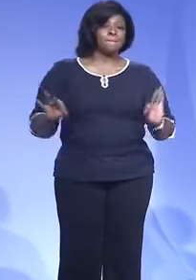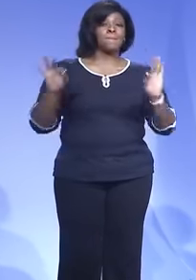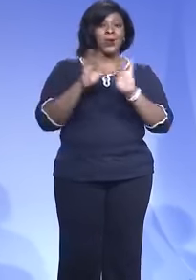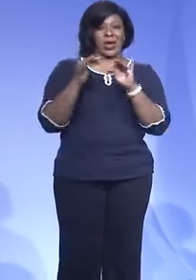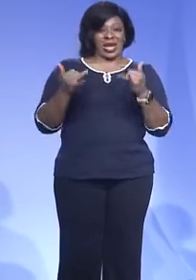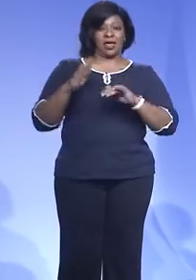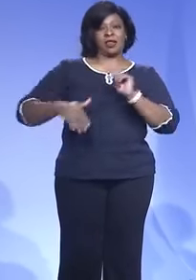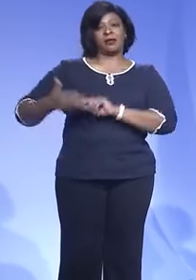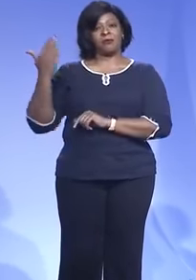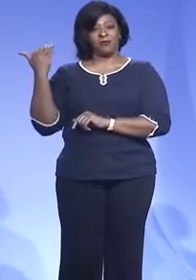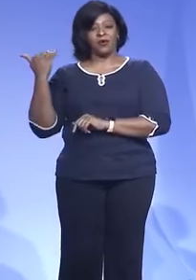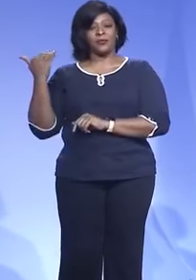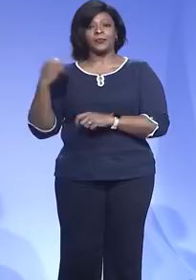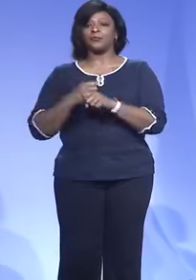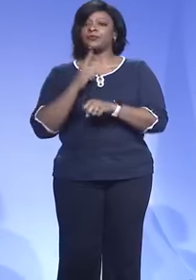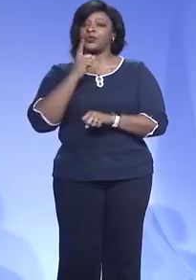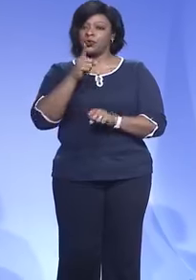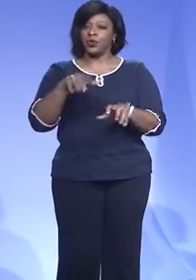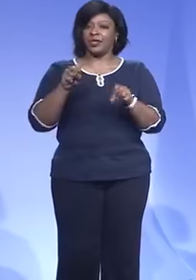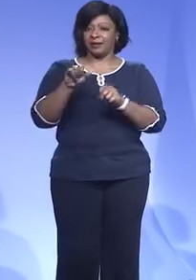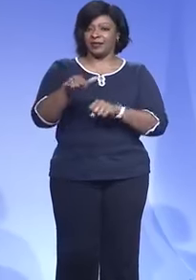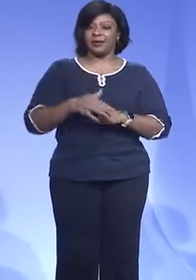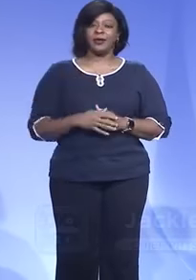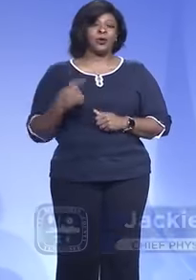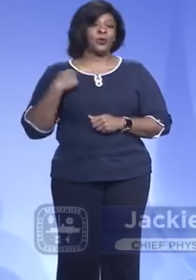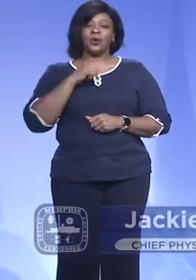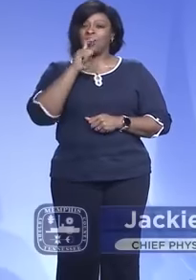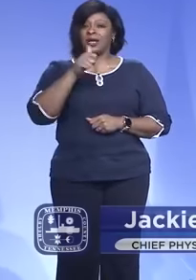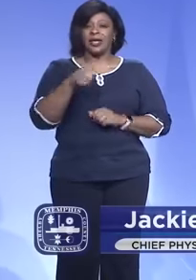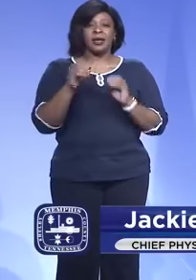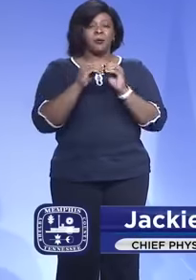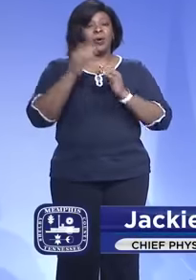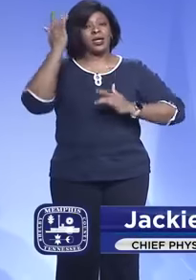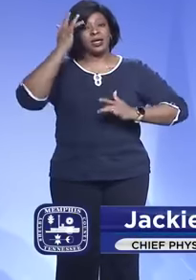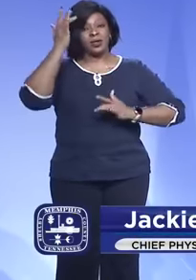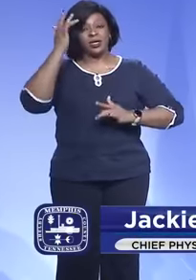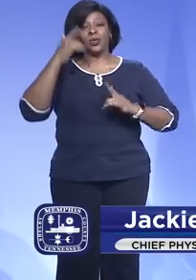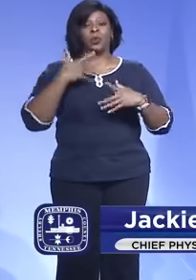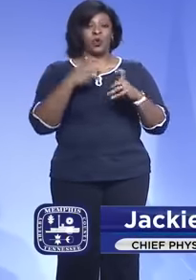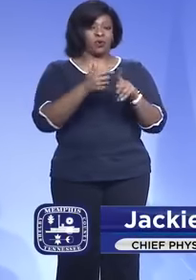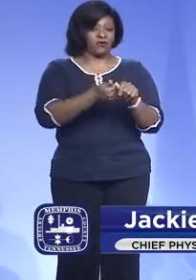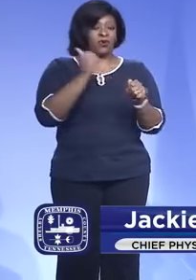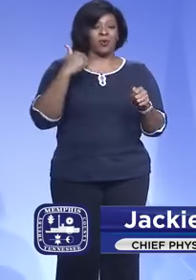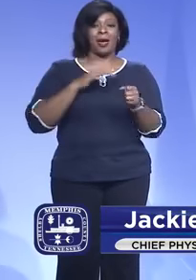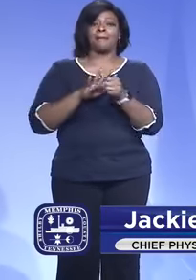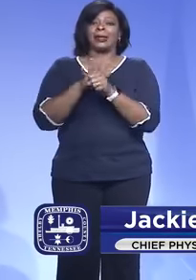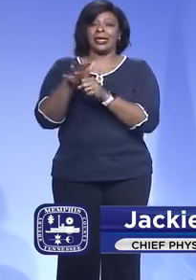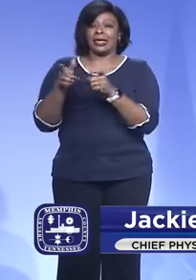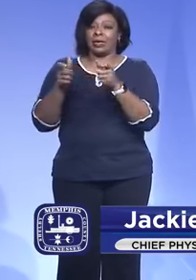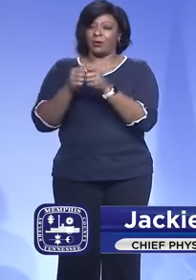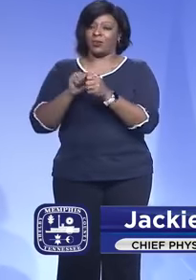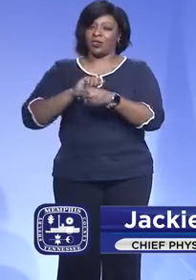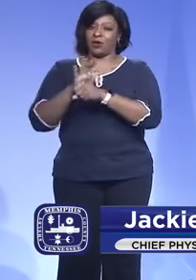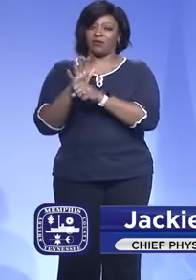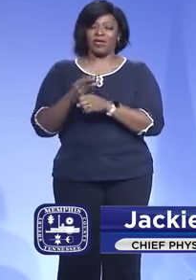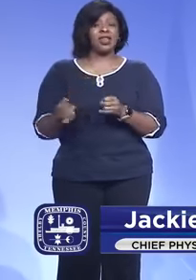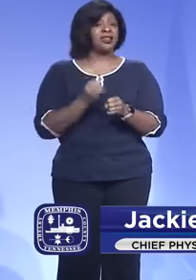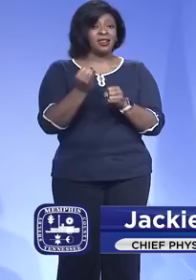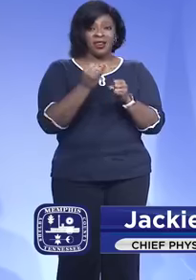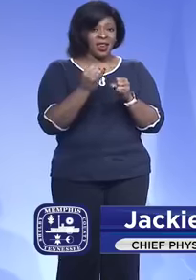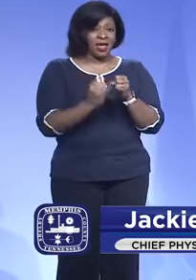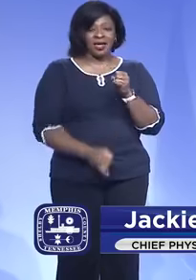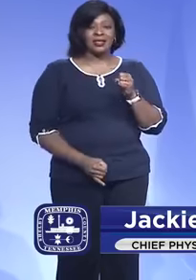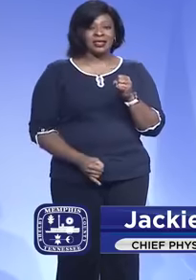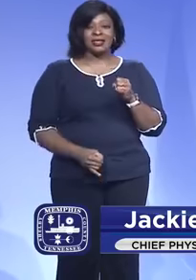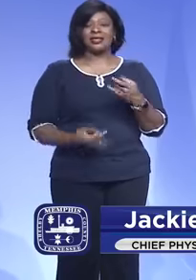year. So make sure you do that. We don't need other illnesses if we can avoid it because we have plenty of COVID. The last thing is just